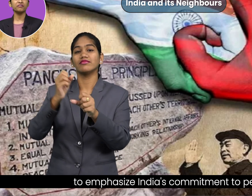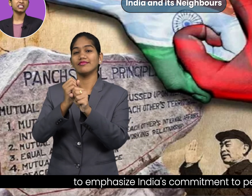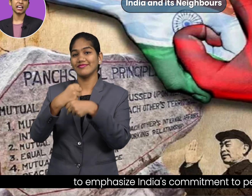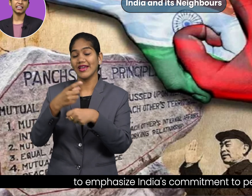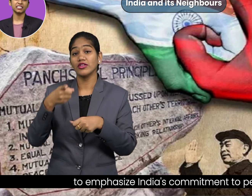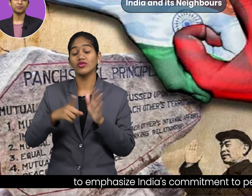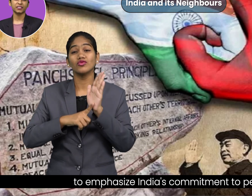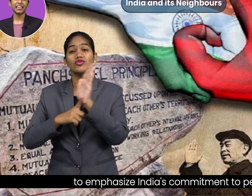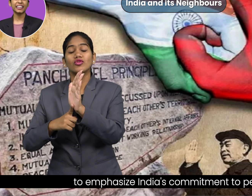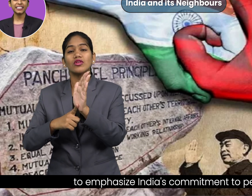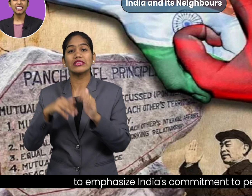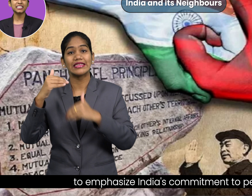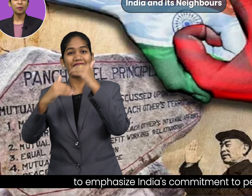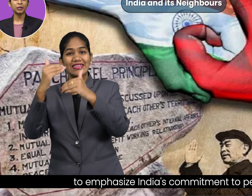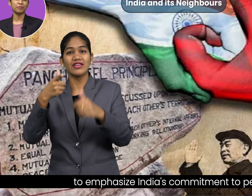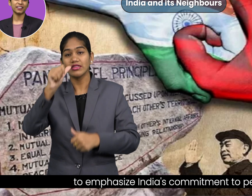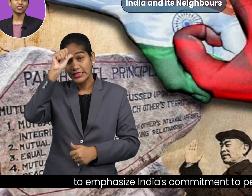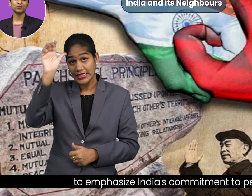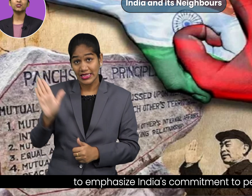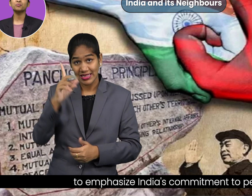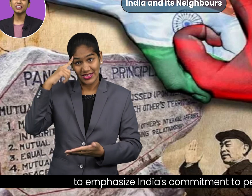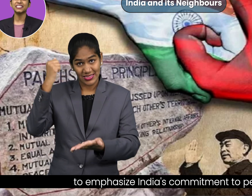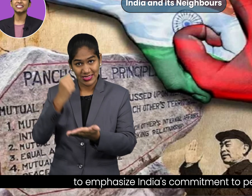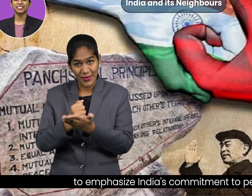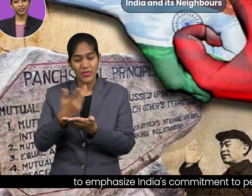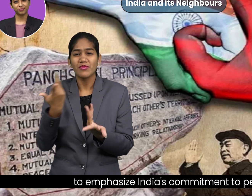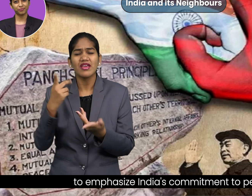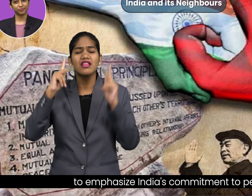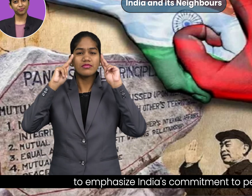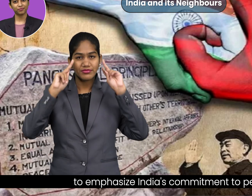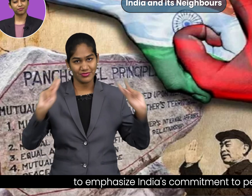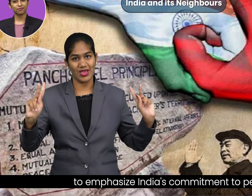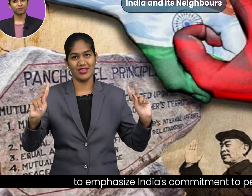to emphasize India's commitment to peace.